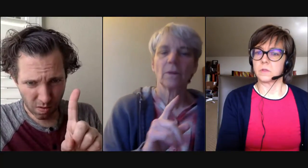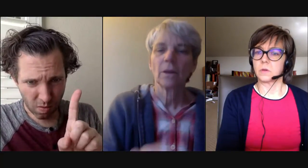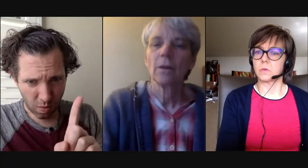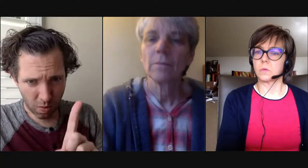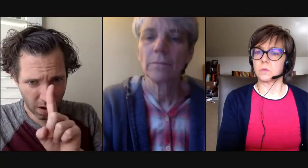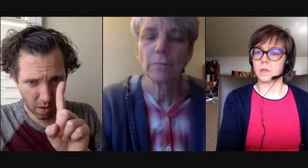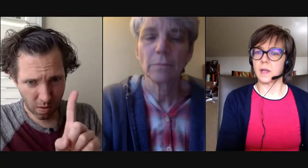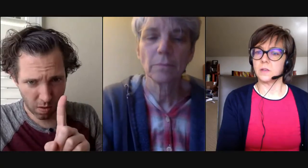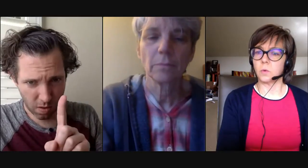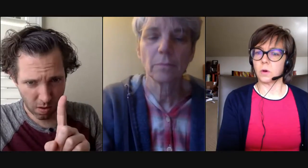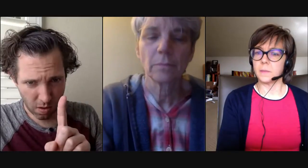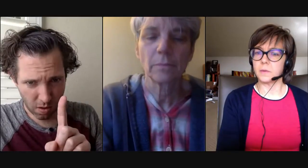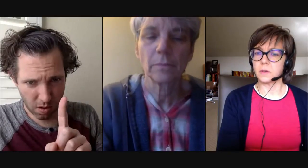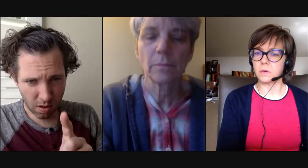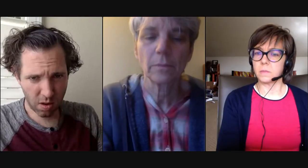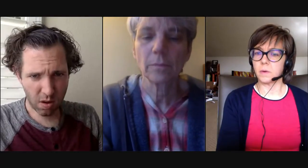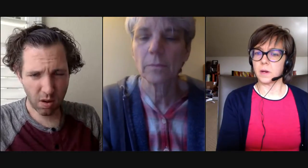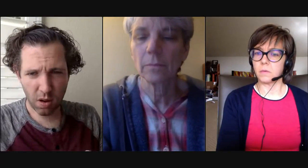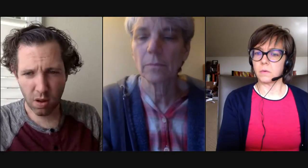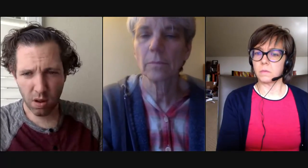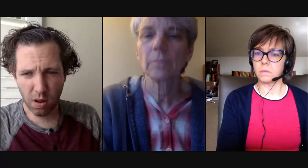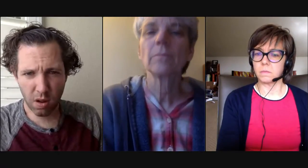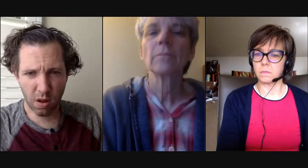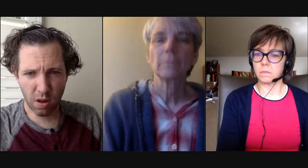So, Lynette, you were able to go to the breakout room?